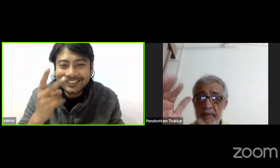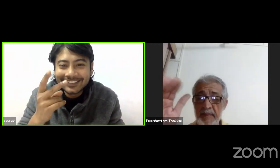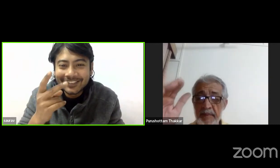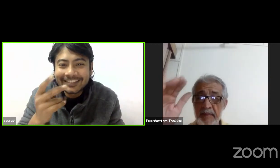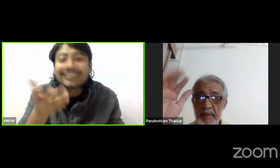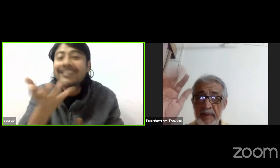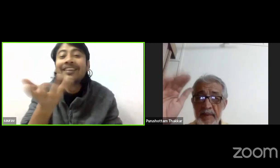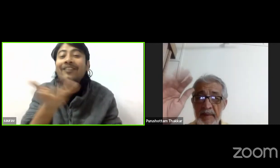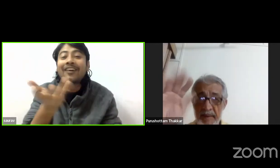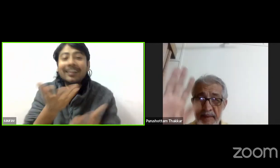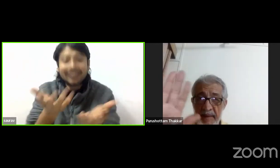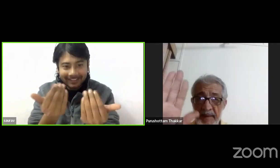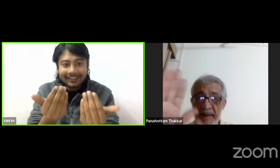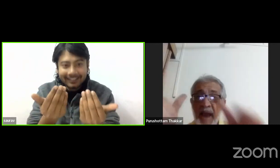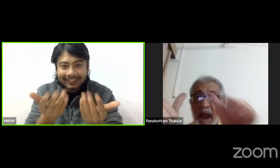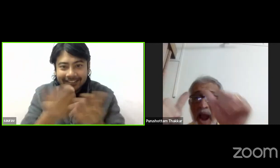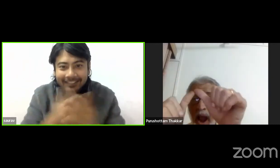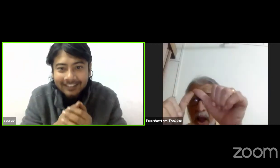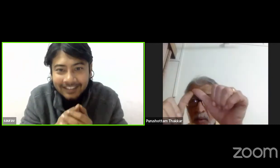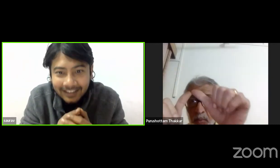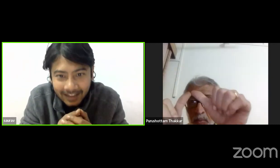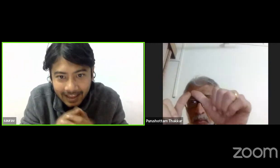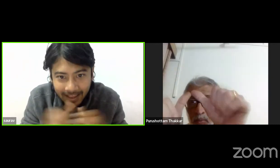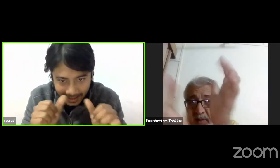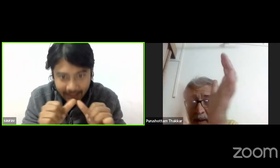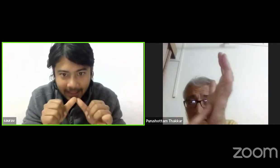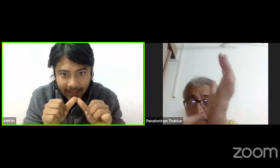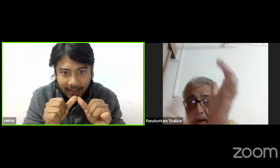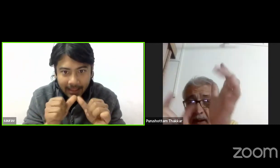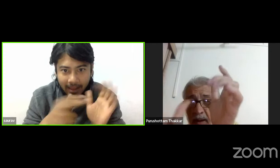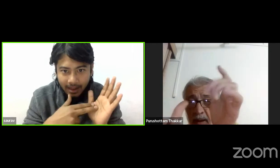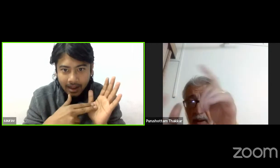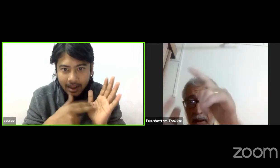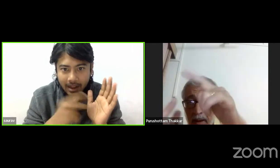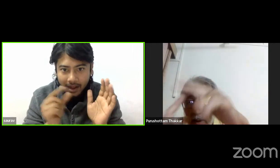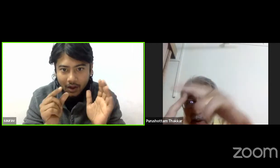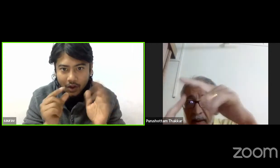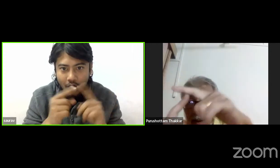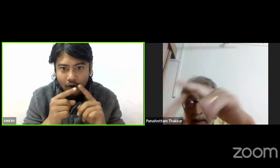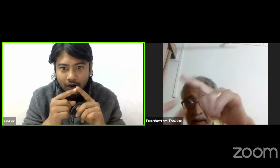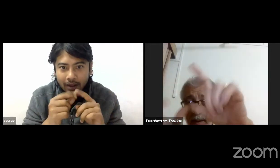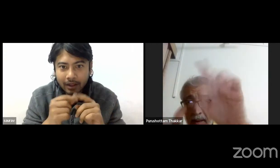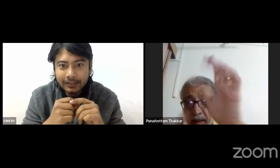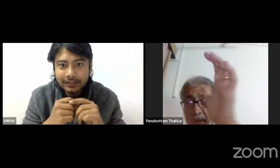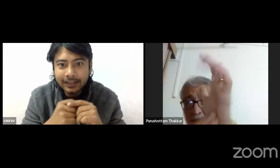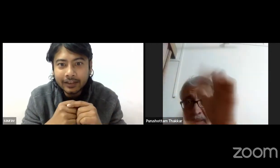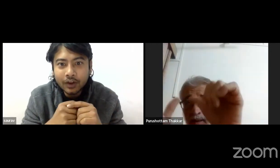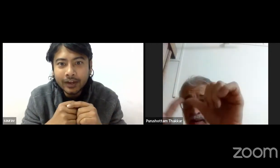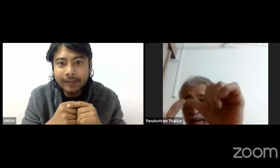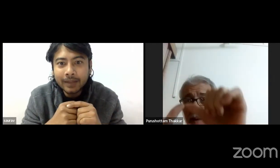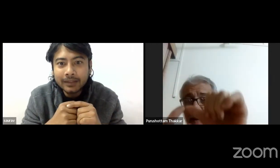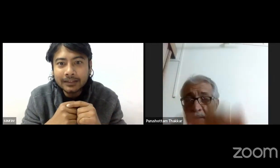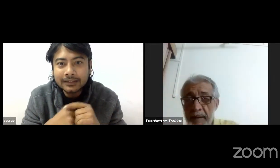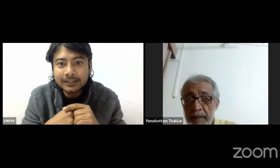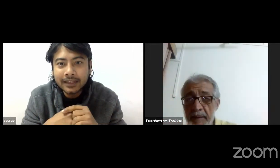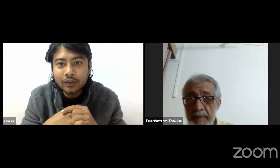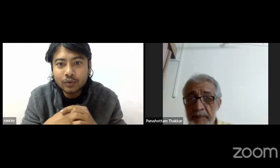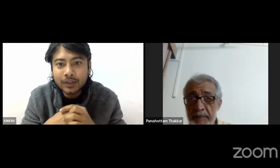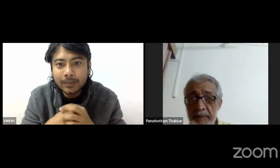see what he's. Because it's a long one name, section and Mataji is saying we might not be able Anutama.